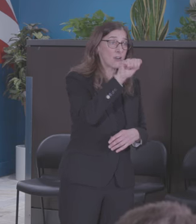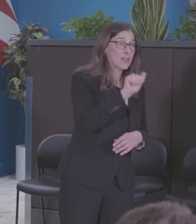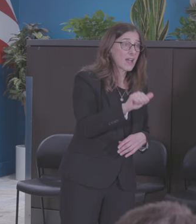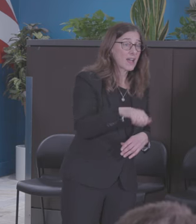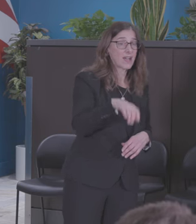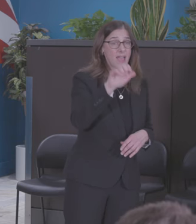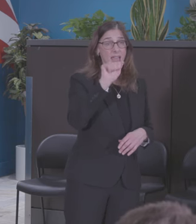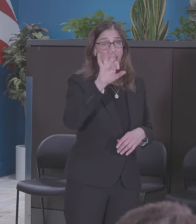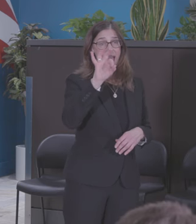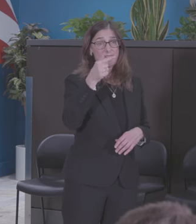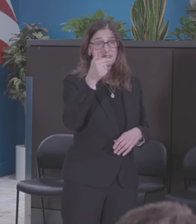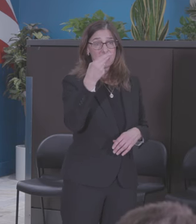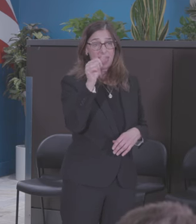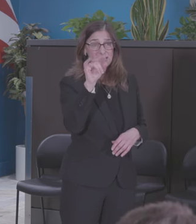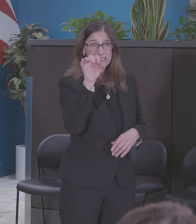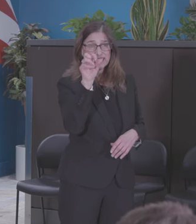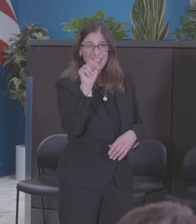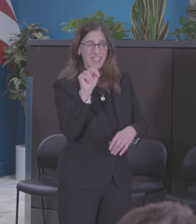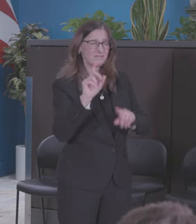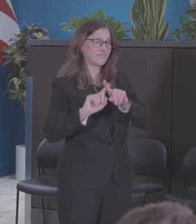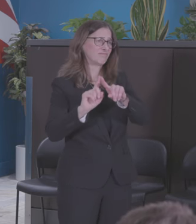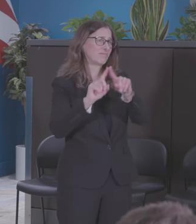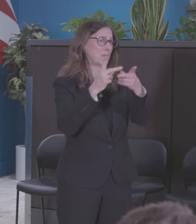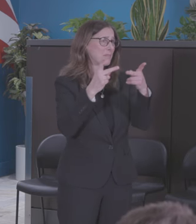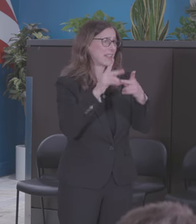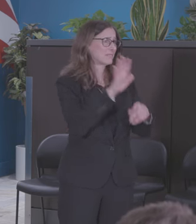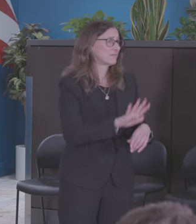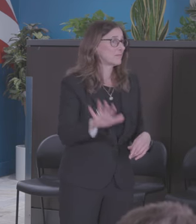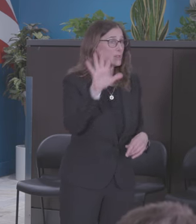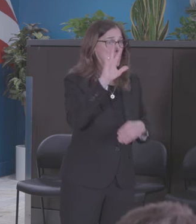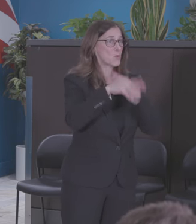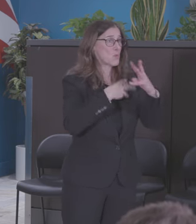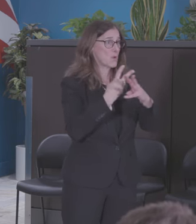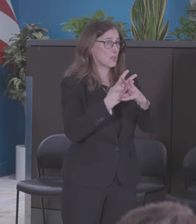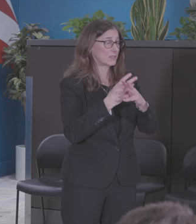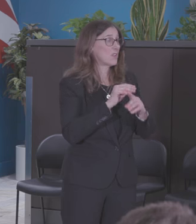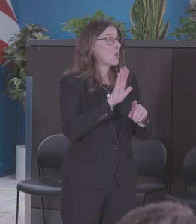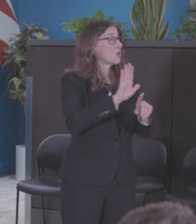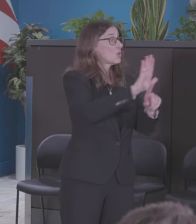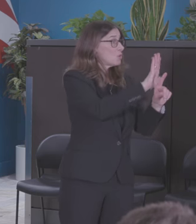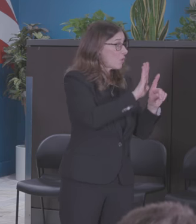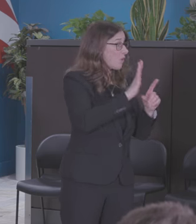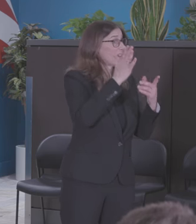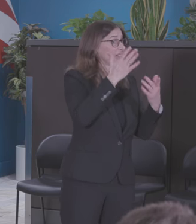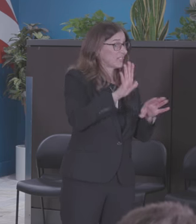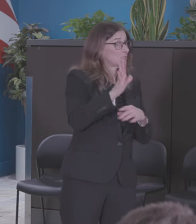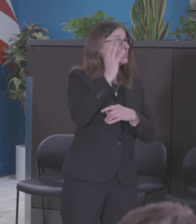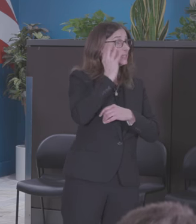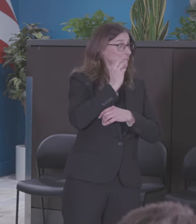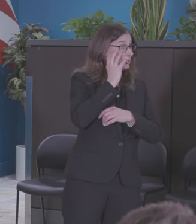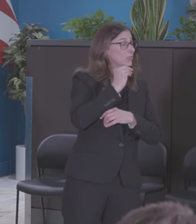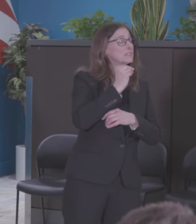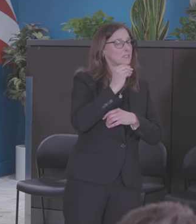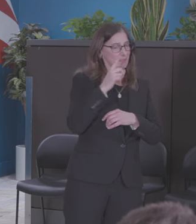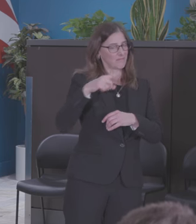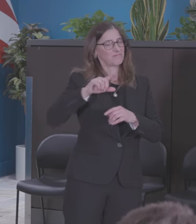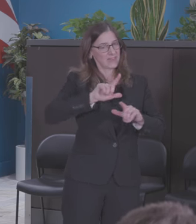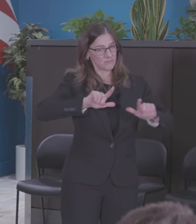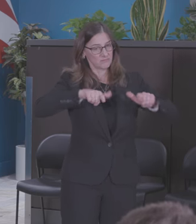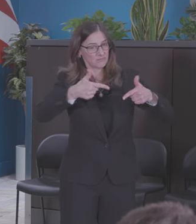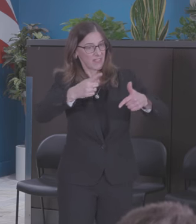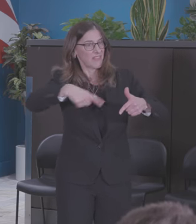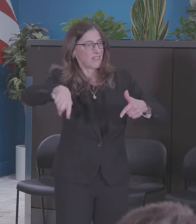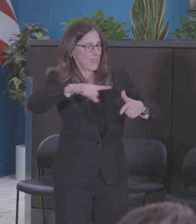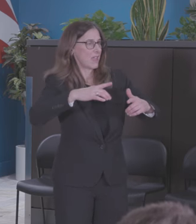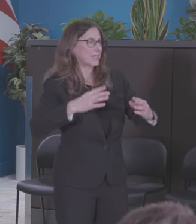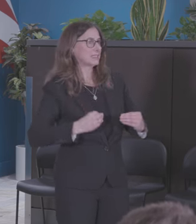globe. Your example really continues to inspire them, so thank you to all our veterans. I do want to say a little bit about the